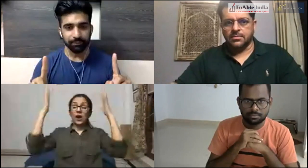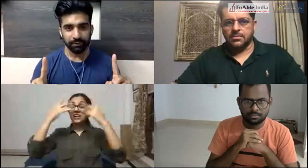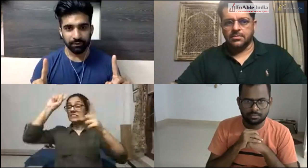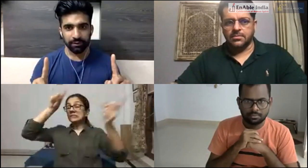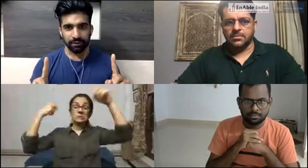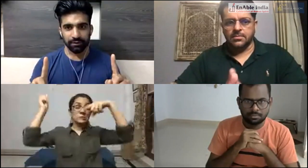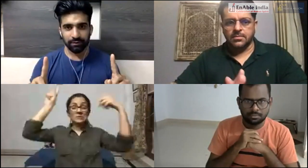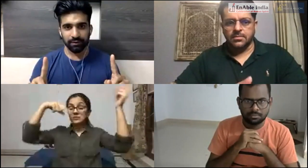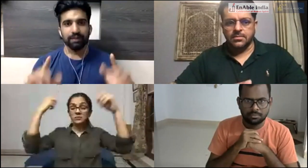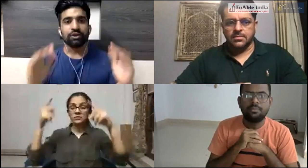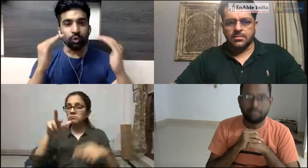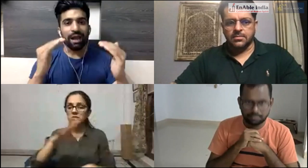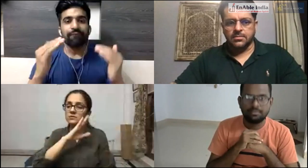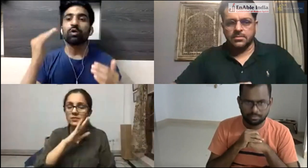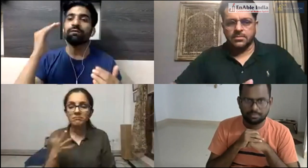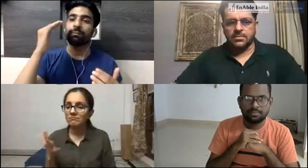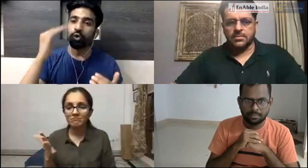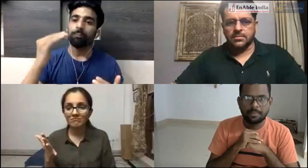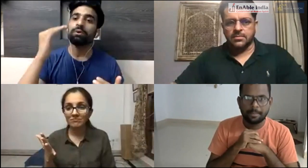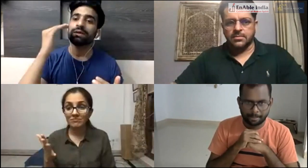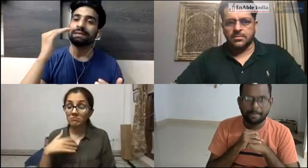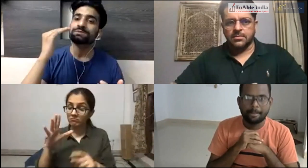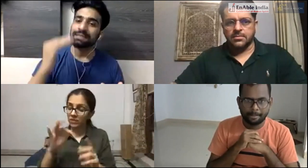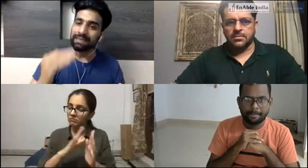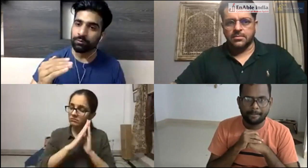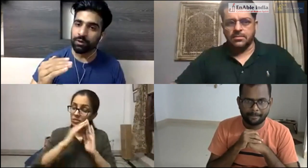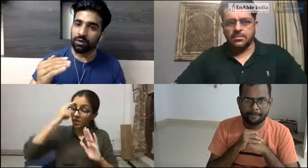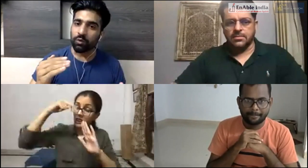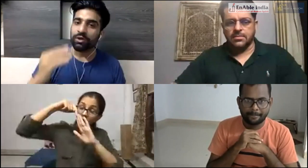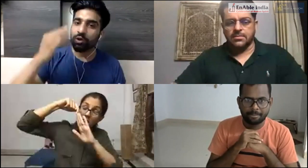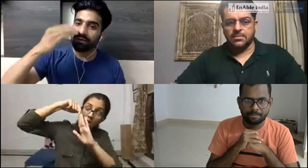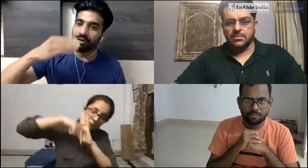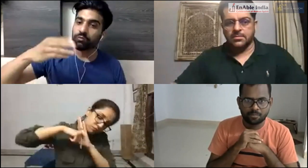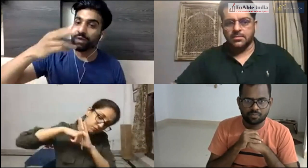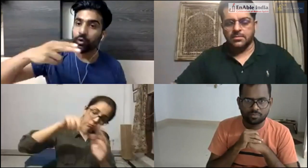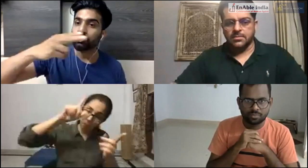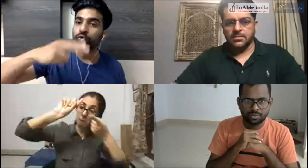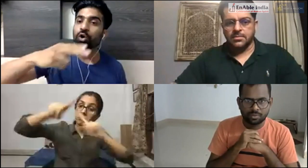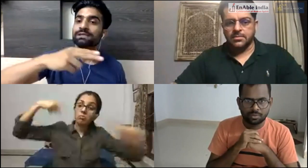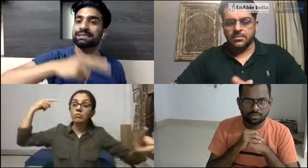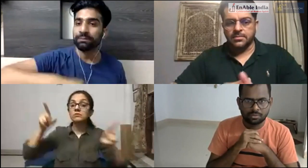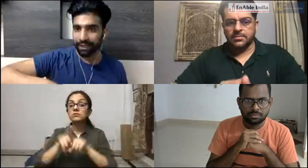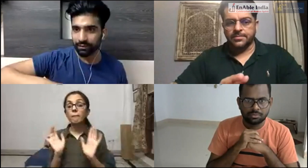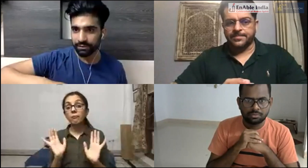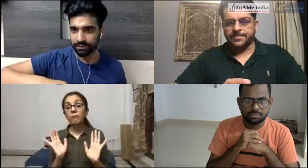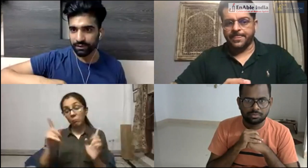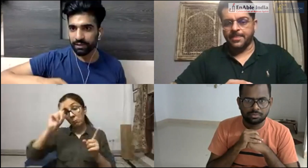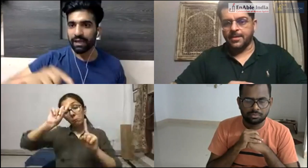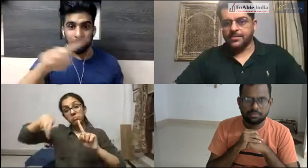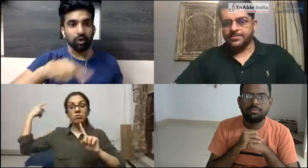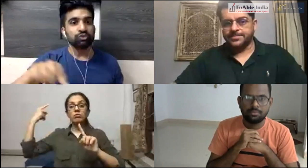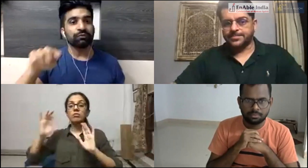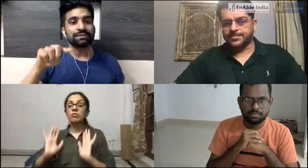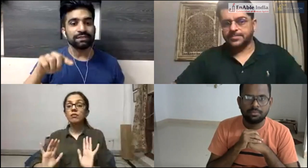sleep. You have to have a proper deep sleep, where we are going through all the sleep cycles.